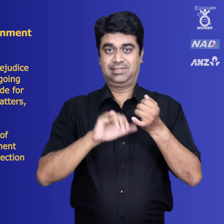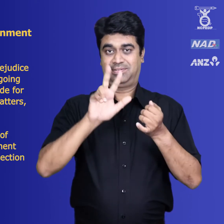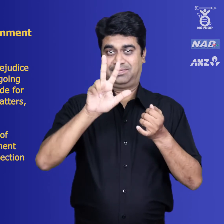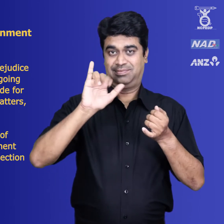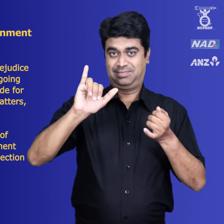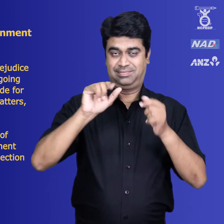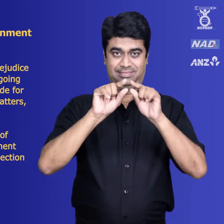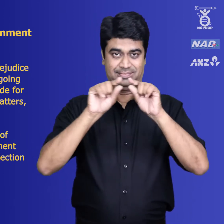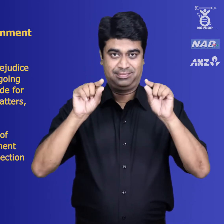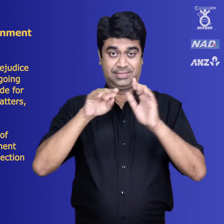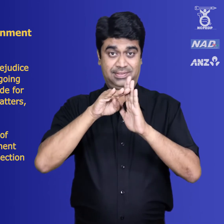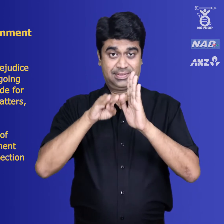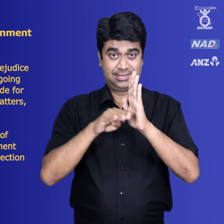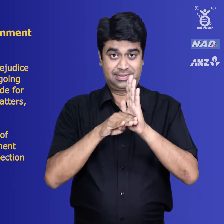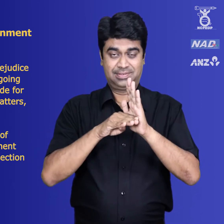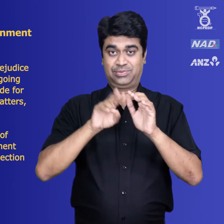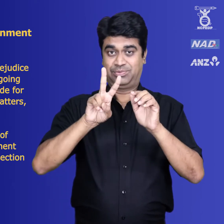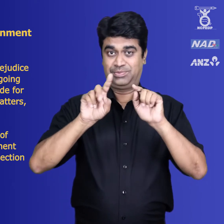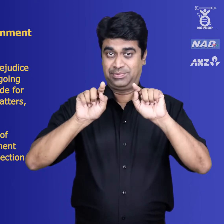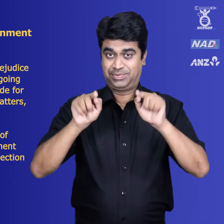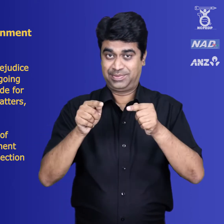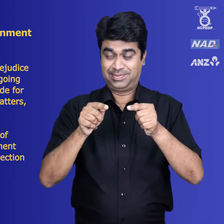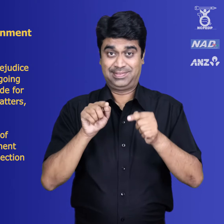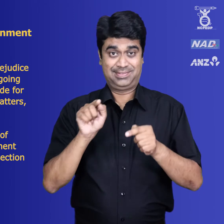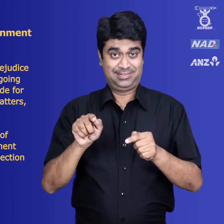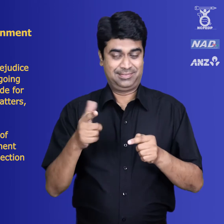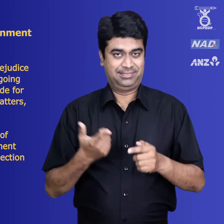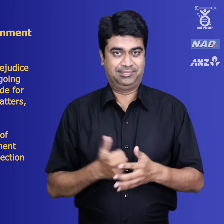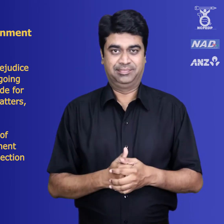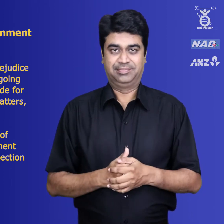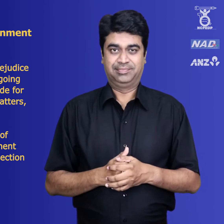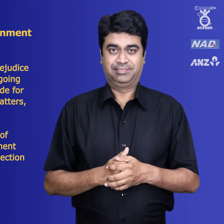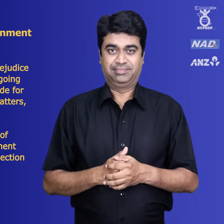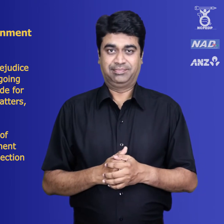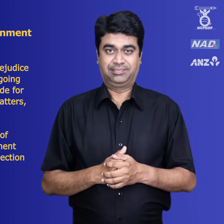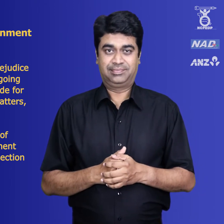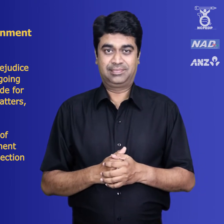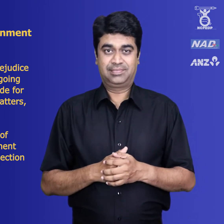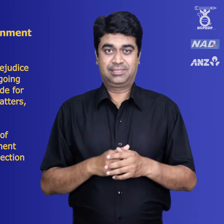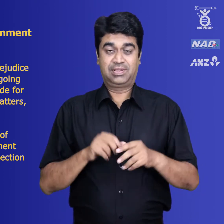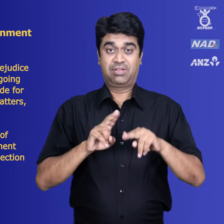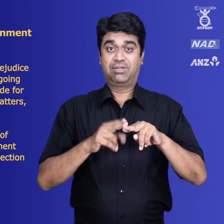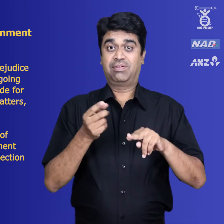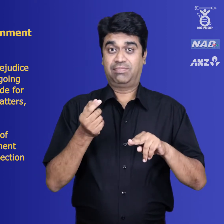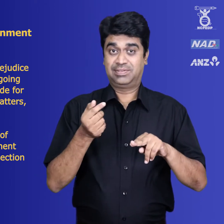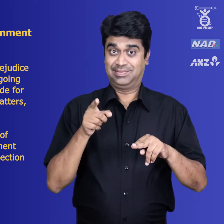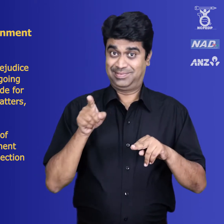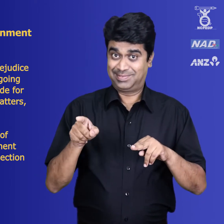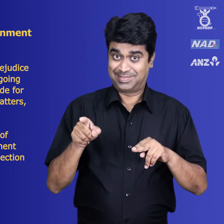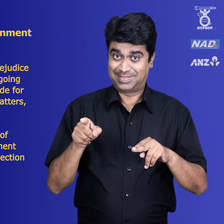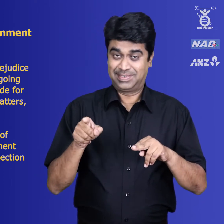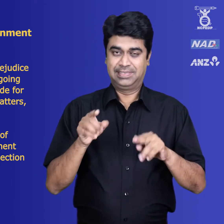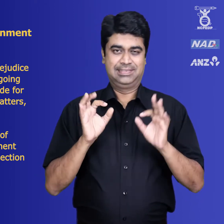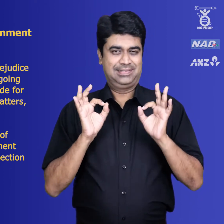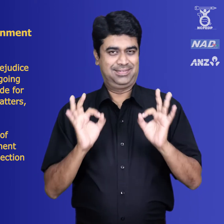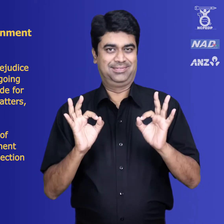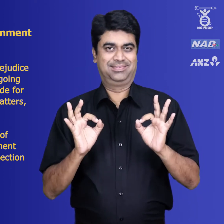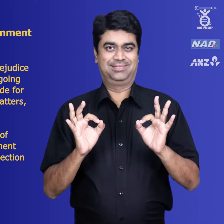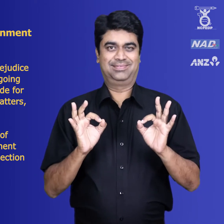The procedure, manner of utilization and management of the fund under subsection 2 of